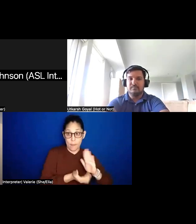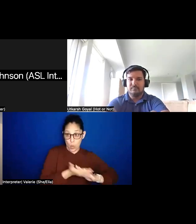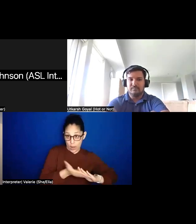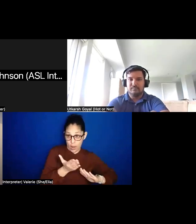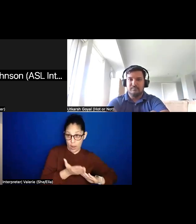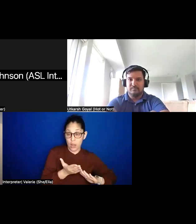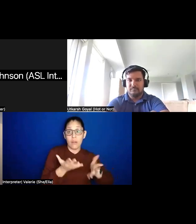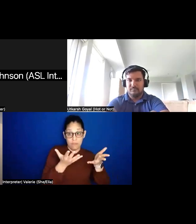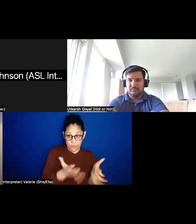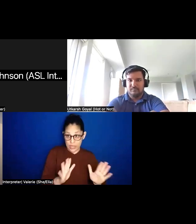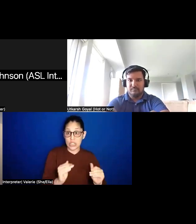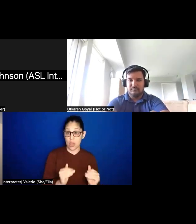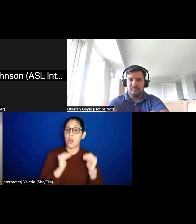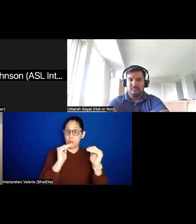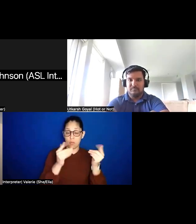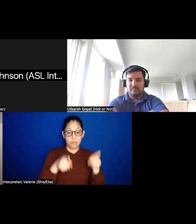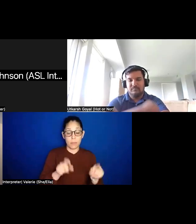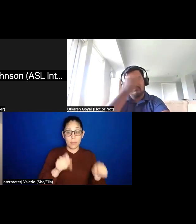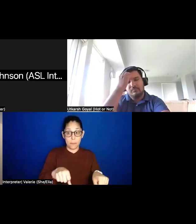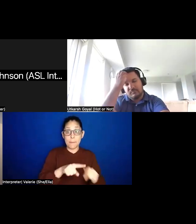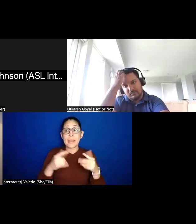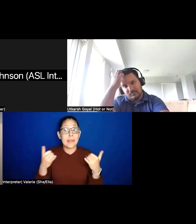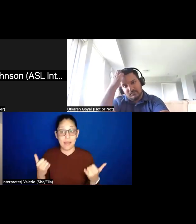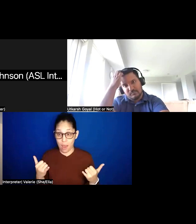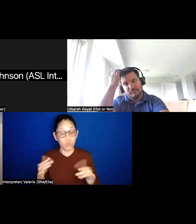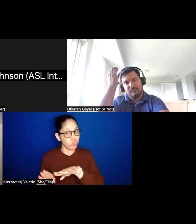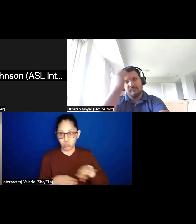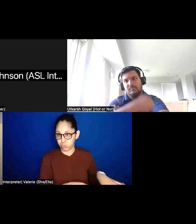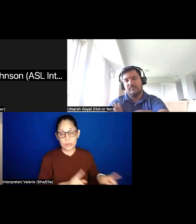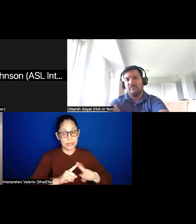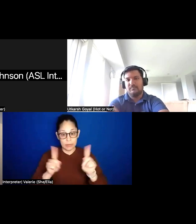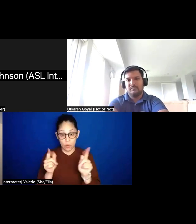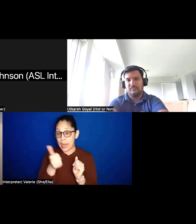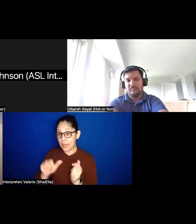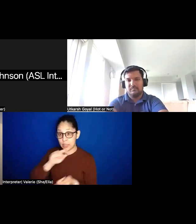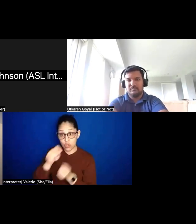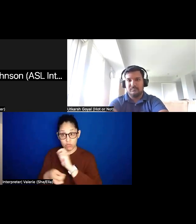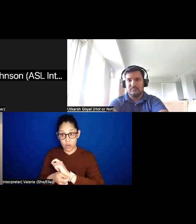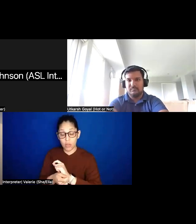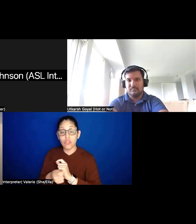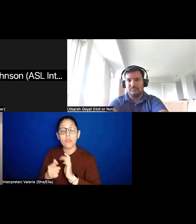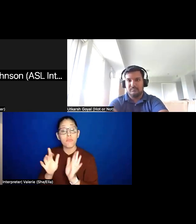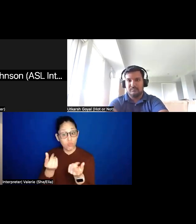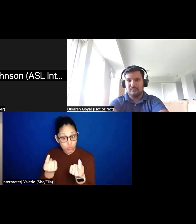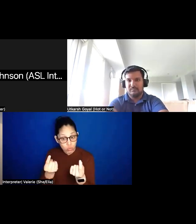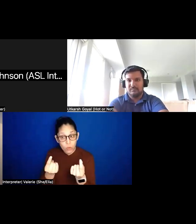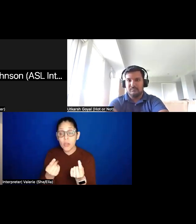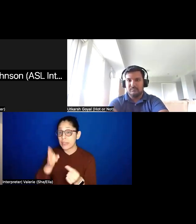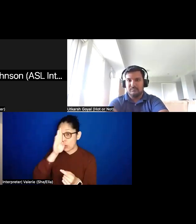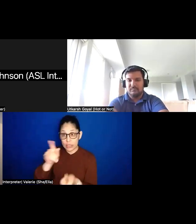now, any change we want to make, rather than directly making the change, we have